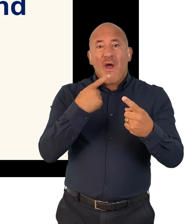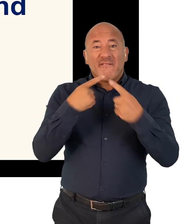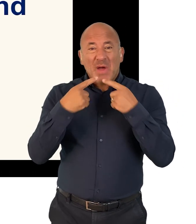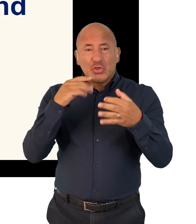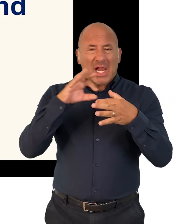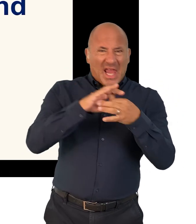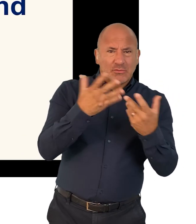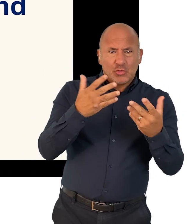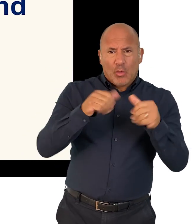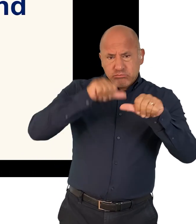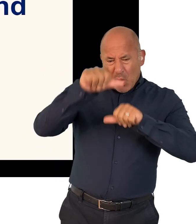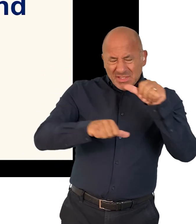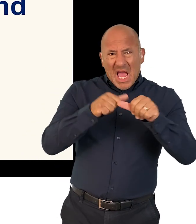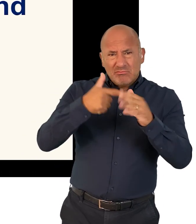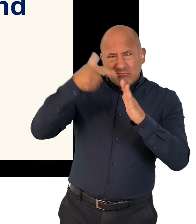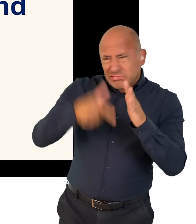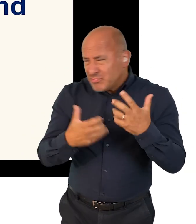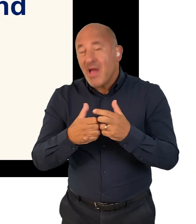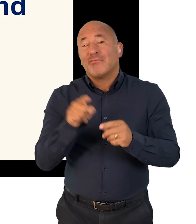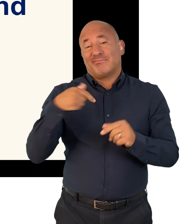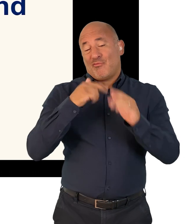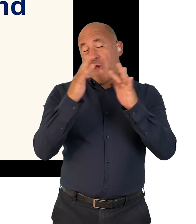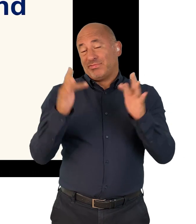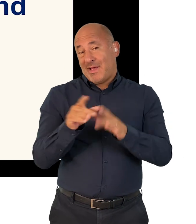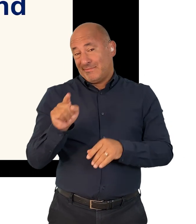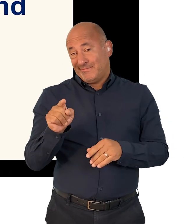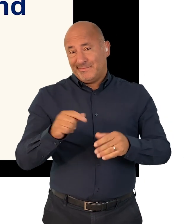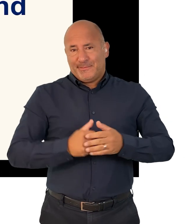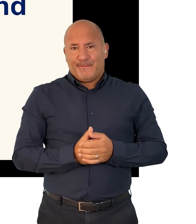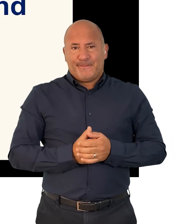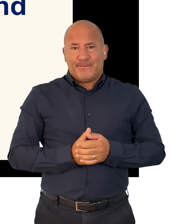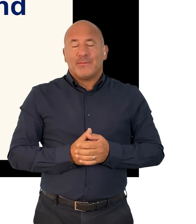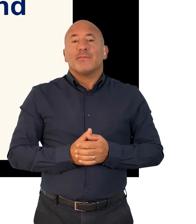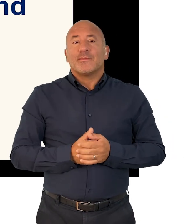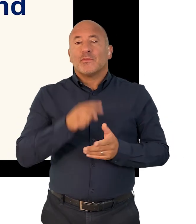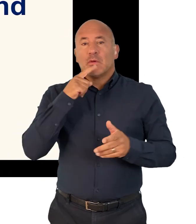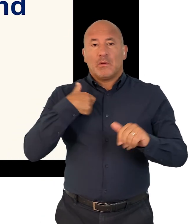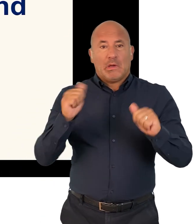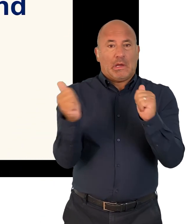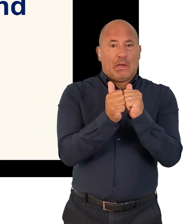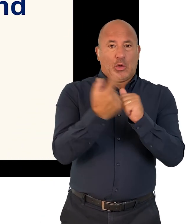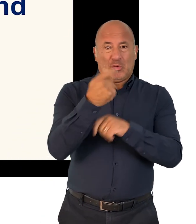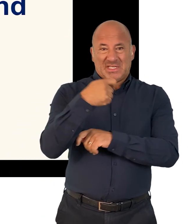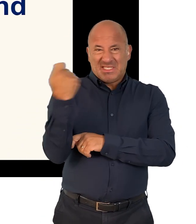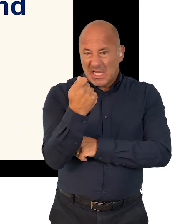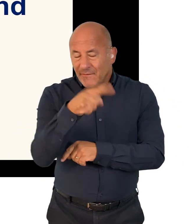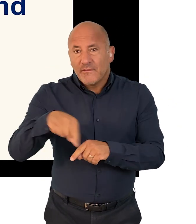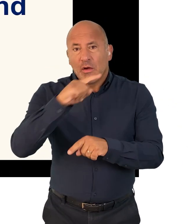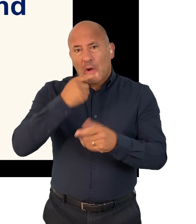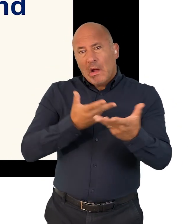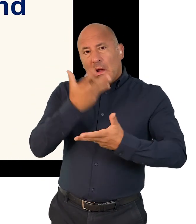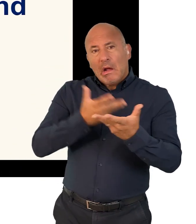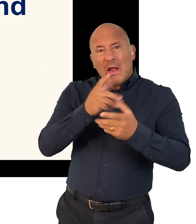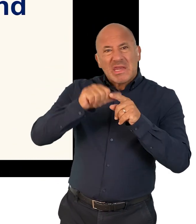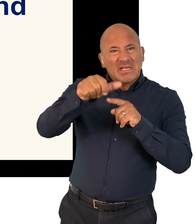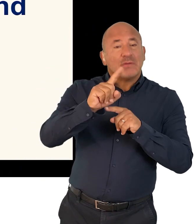on what is required for the full application process on our website. We will release another briefing once we have agreed the successful applicants